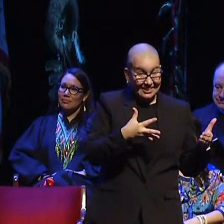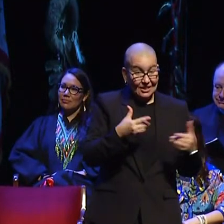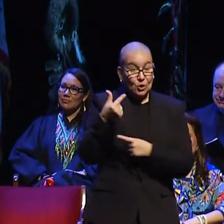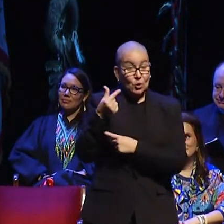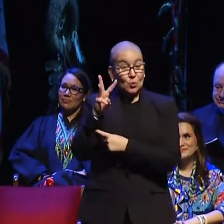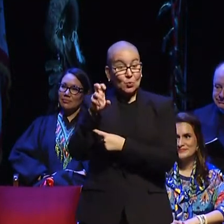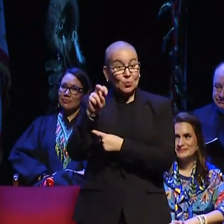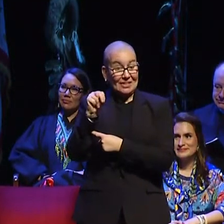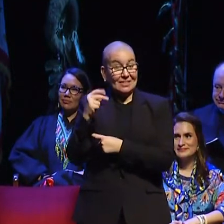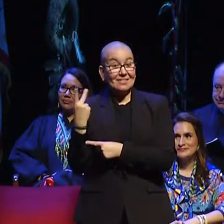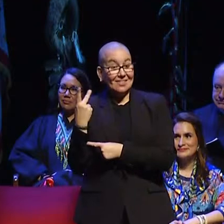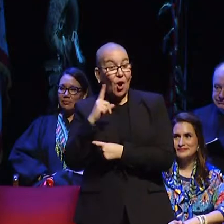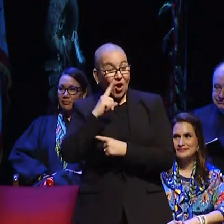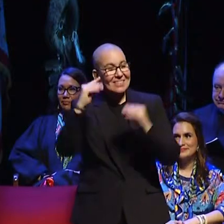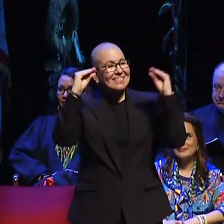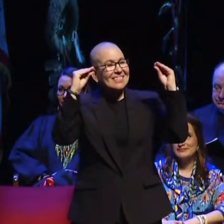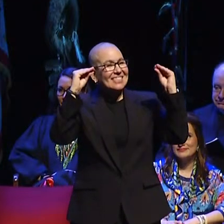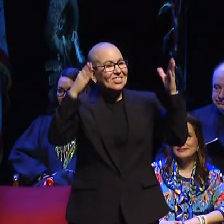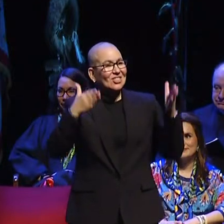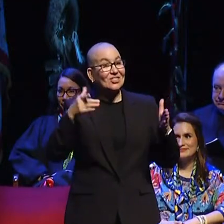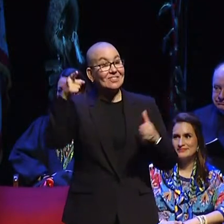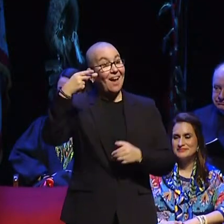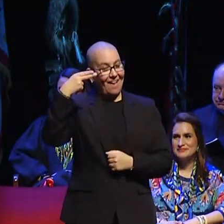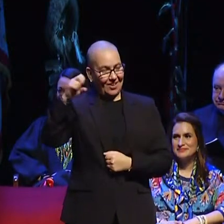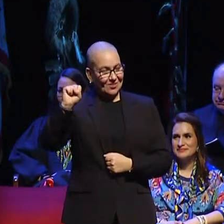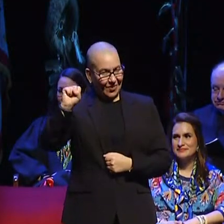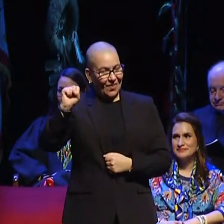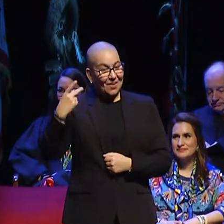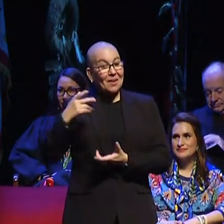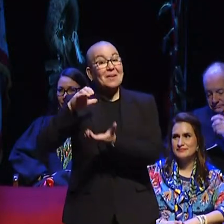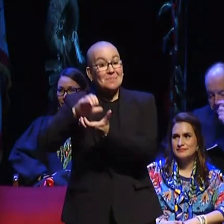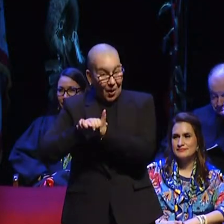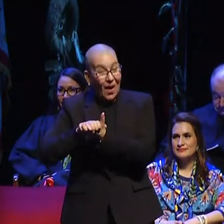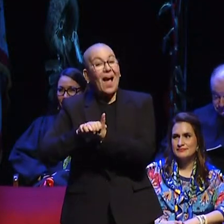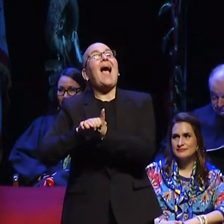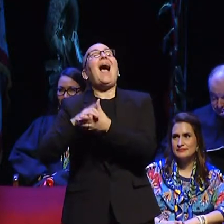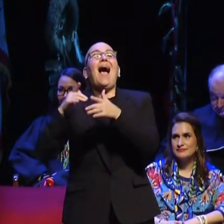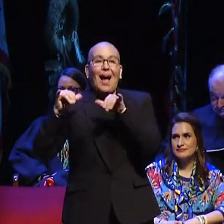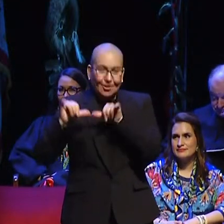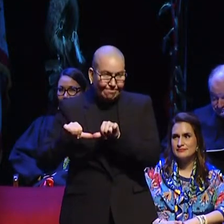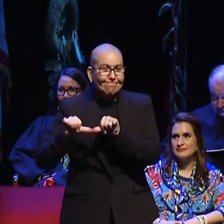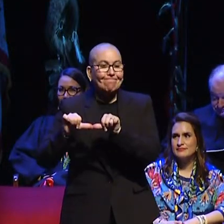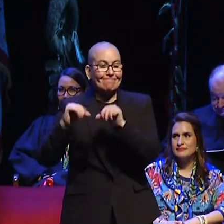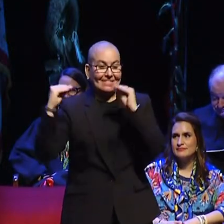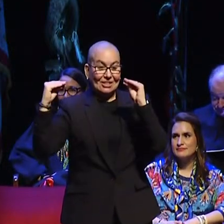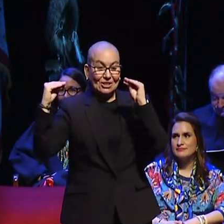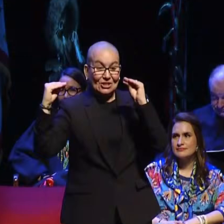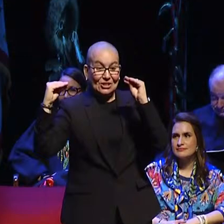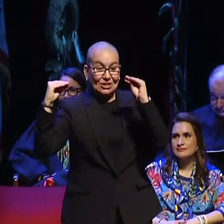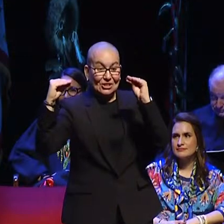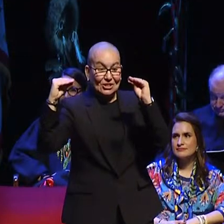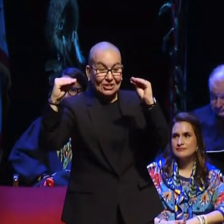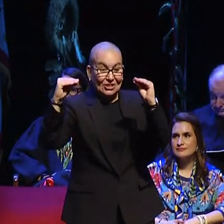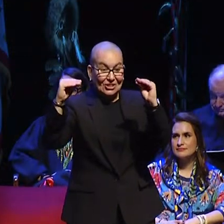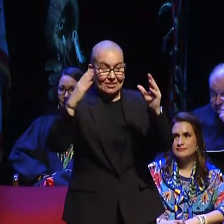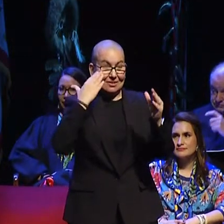taught together for many years after we were married. We saw firsthand the challenges our students face. While we were in the classroom or coaching football or